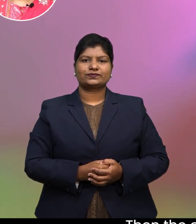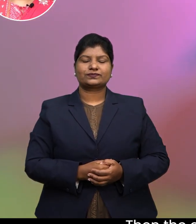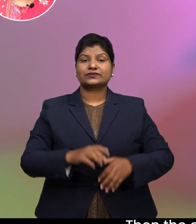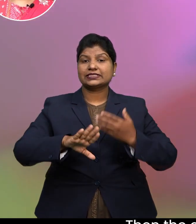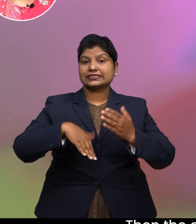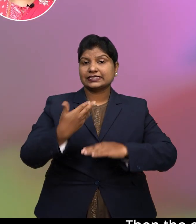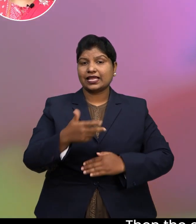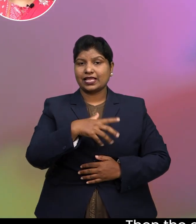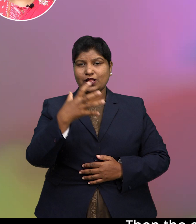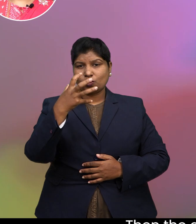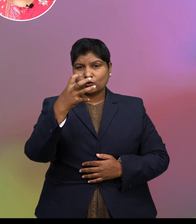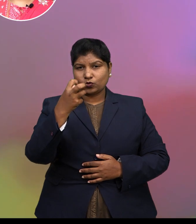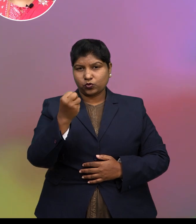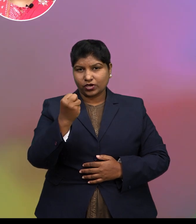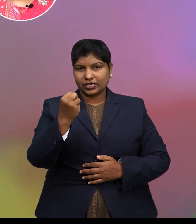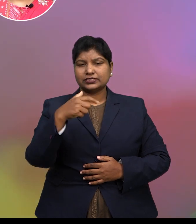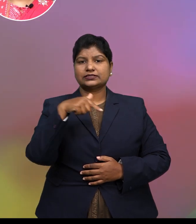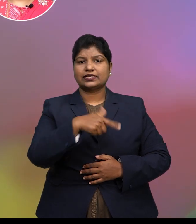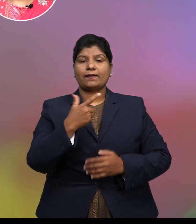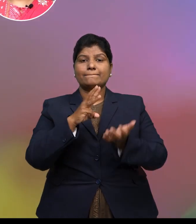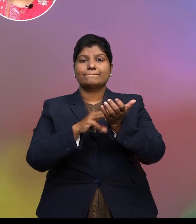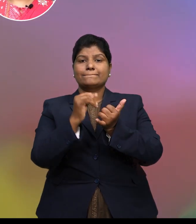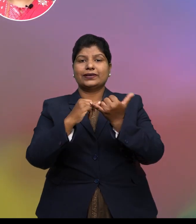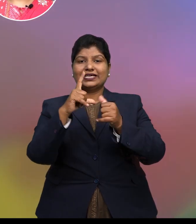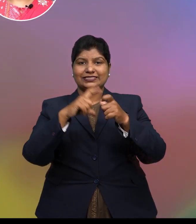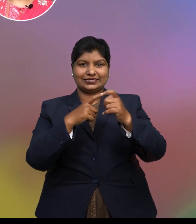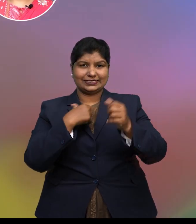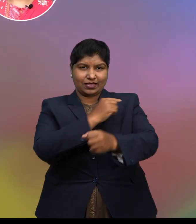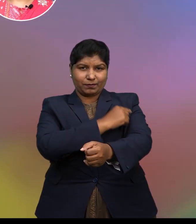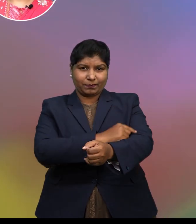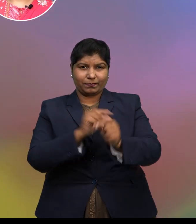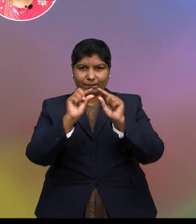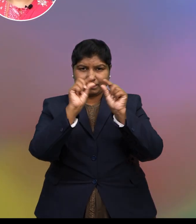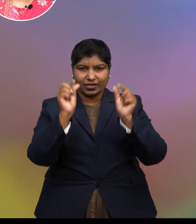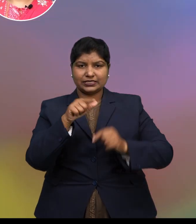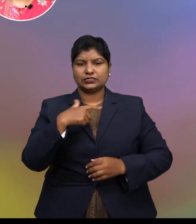Then the contractions of the muscles become stronger